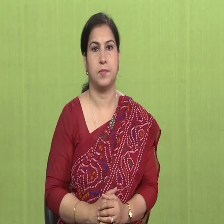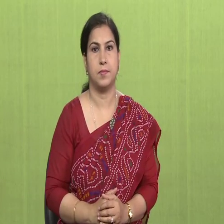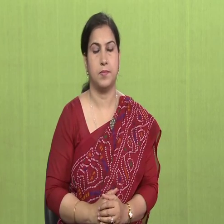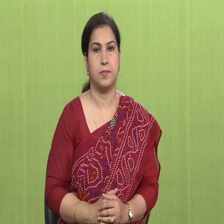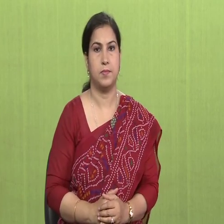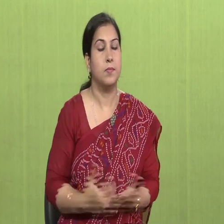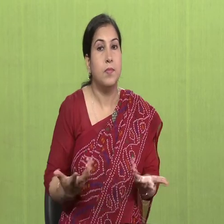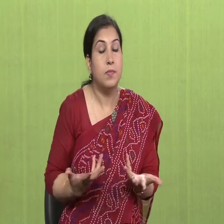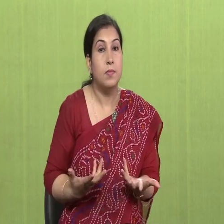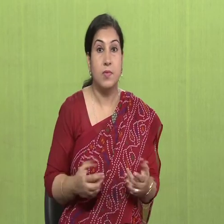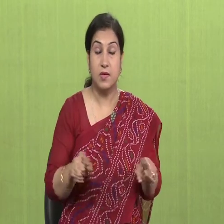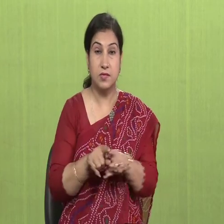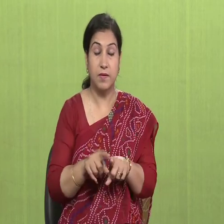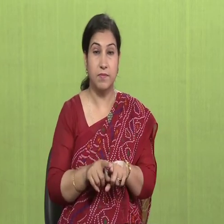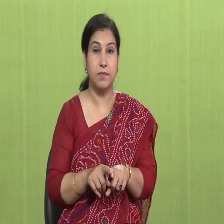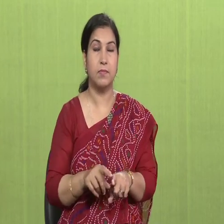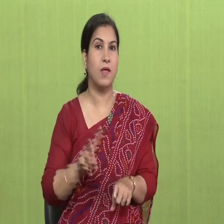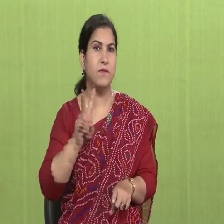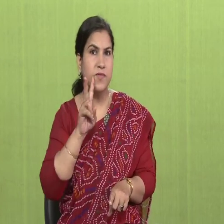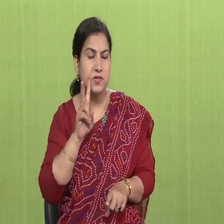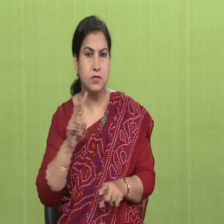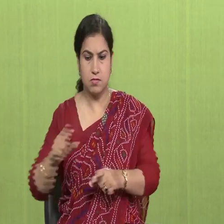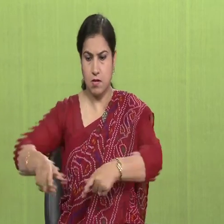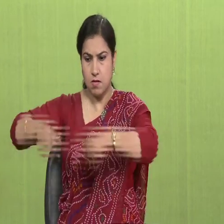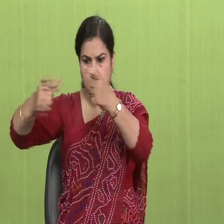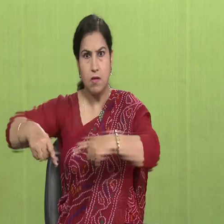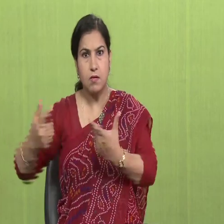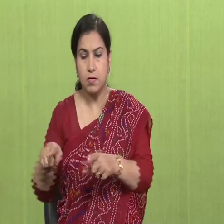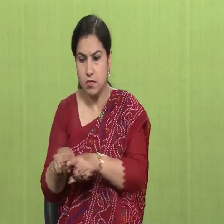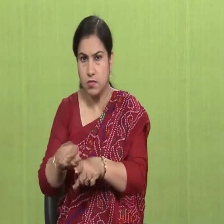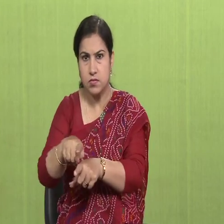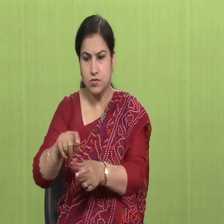When the vegetation of a place is altered,